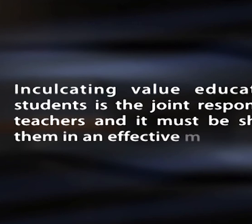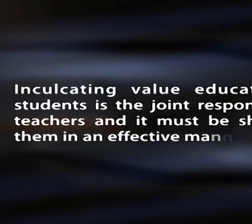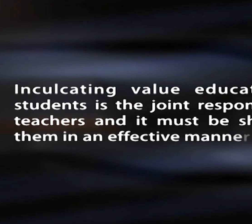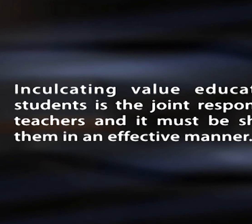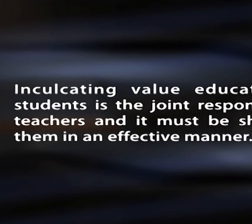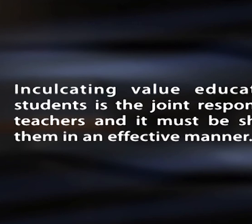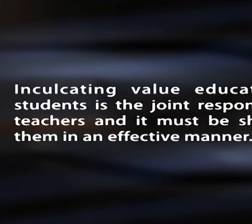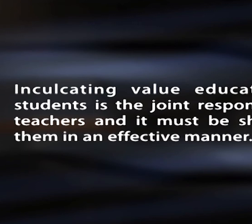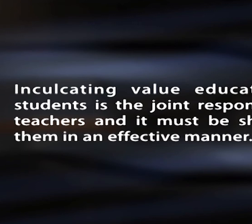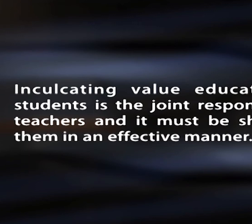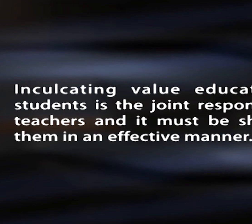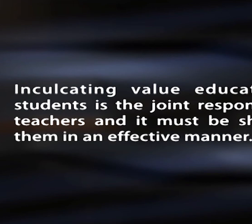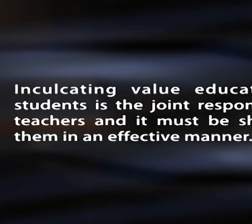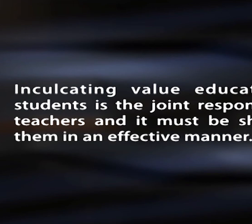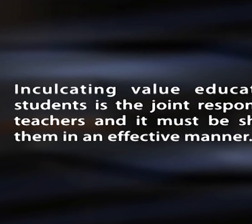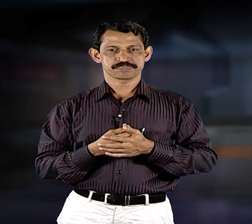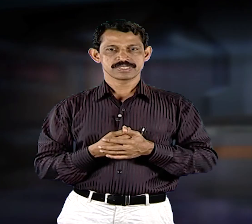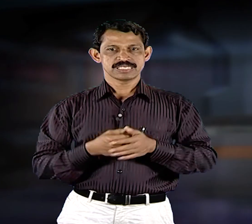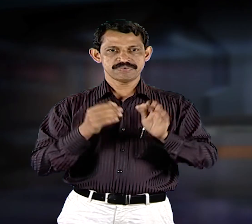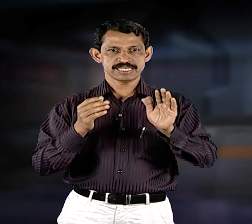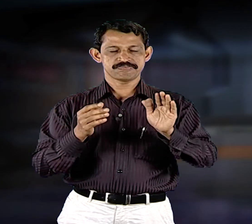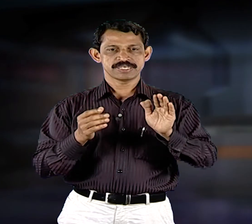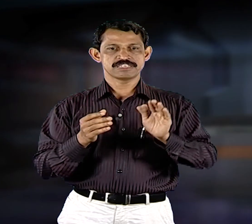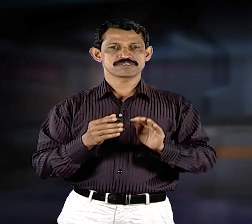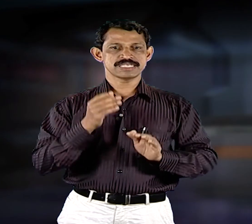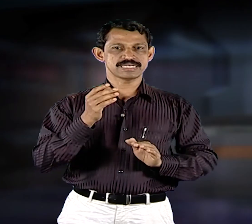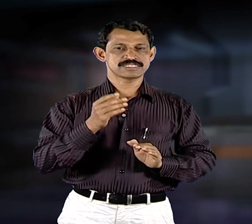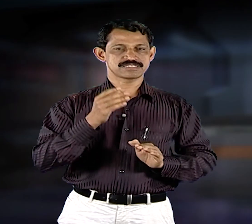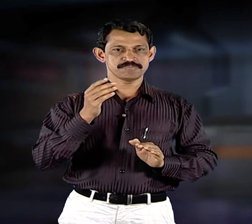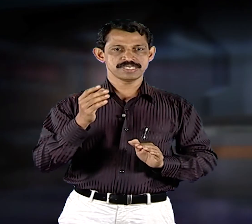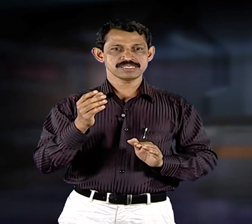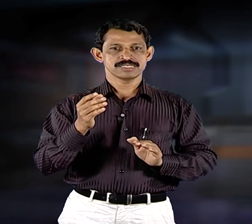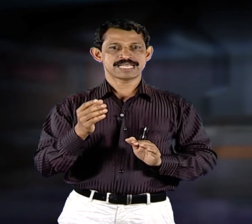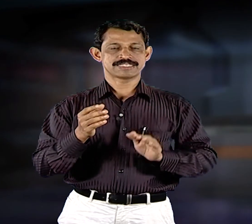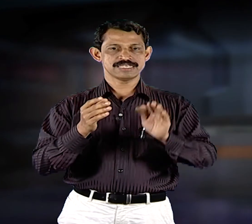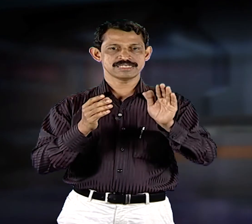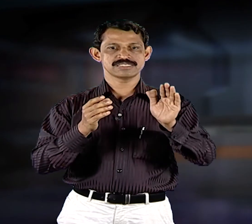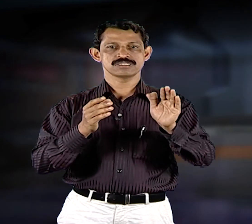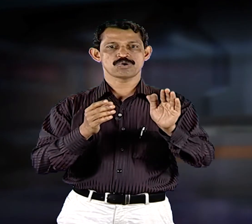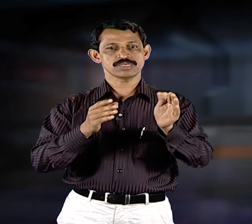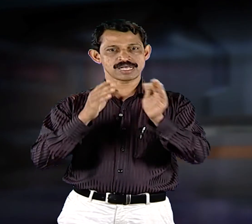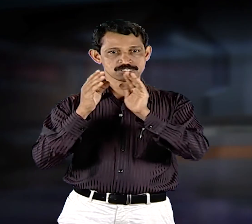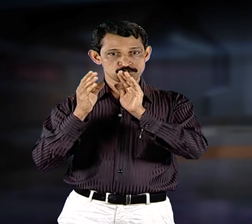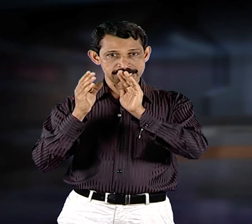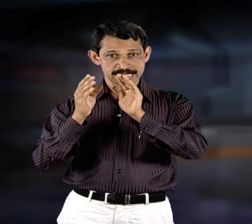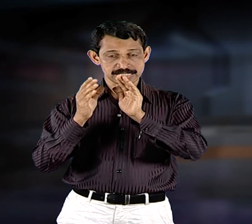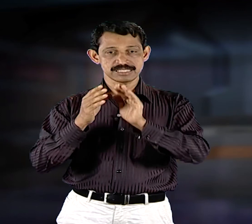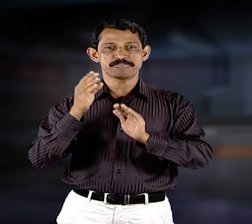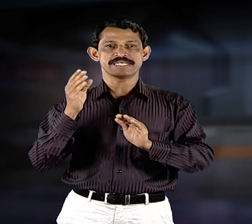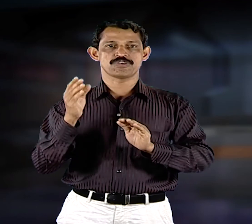by them in an effective manner. Even if it is treated as a subject and a teacher is not asked to engage in the period of